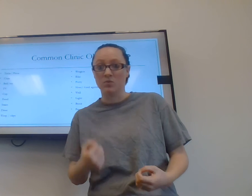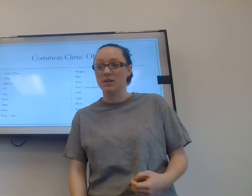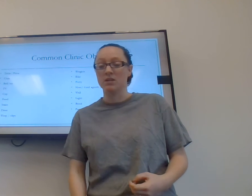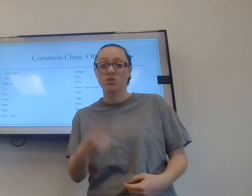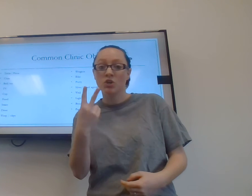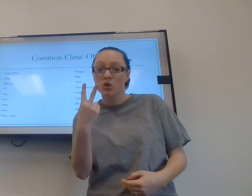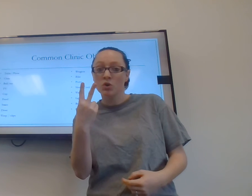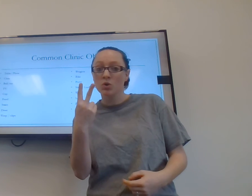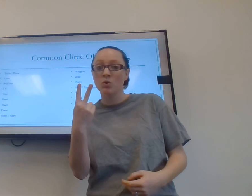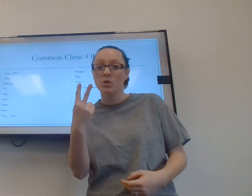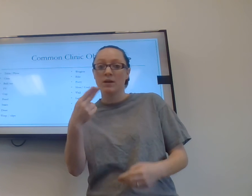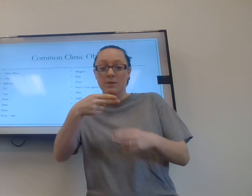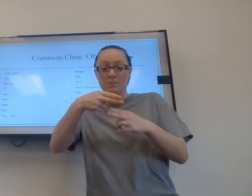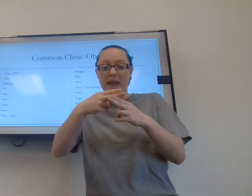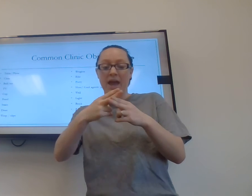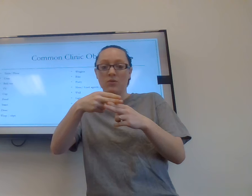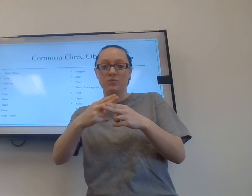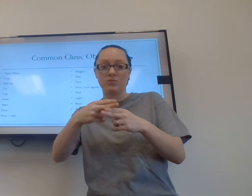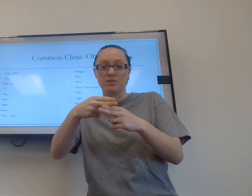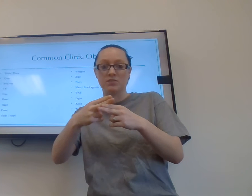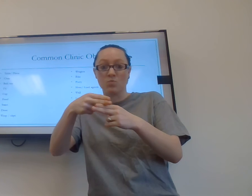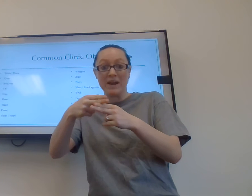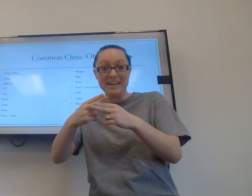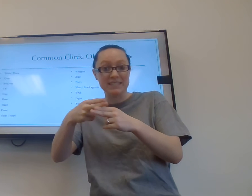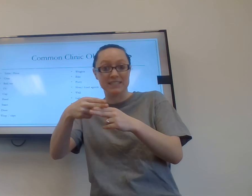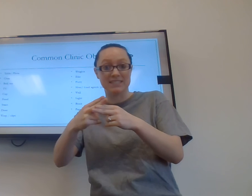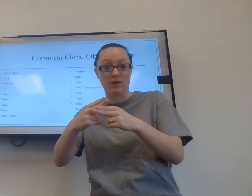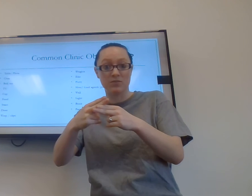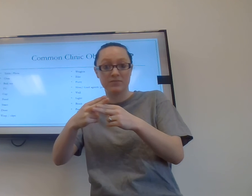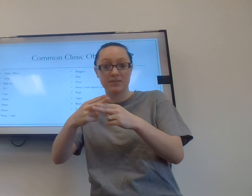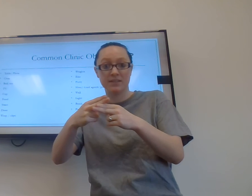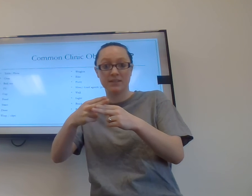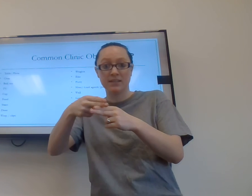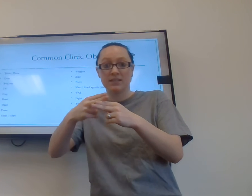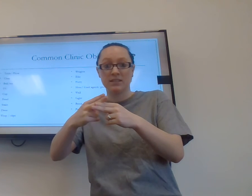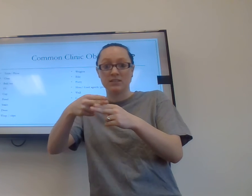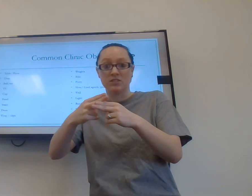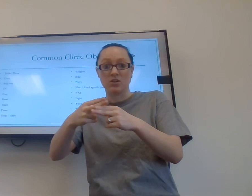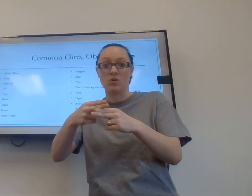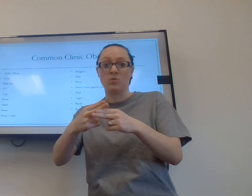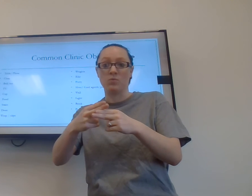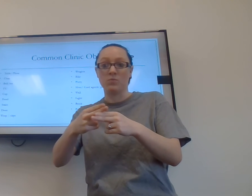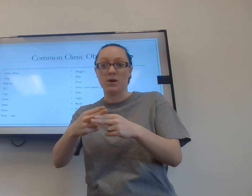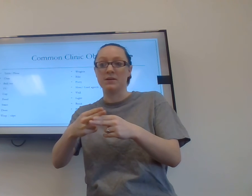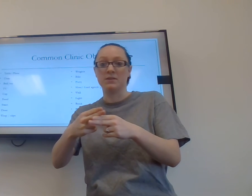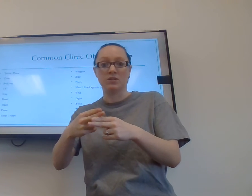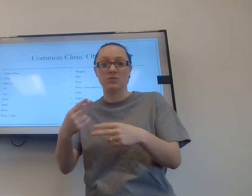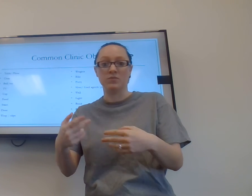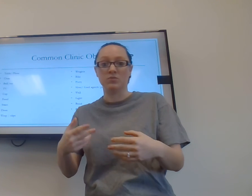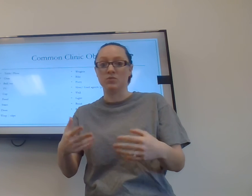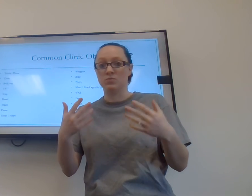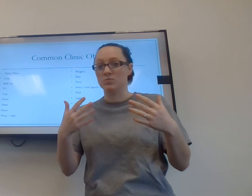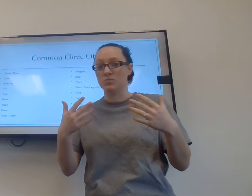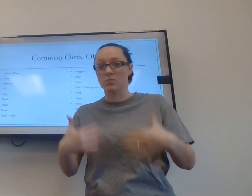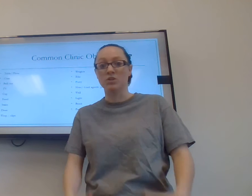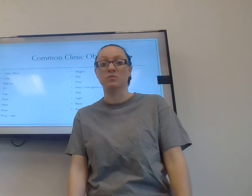a 2 pound, this is weight itself. So, you know, if you do what your